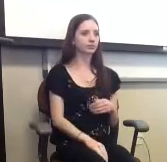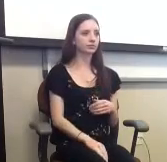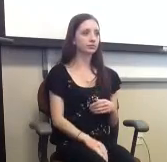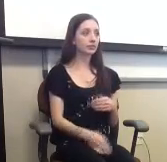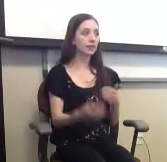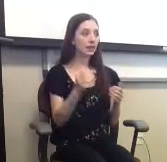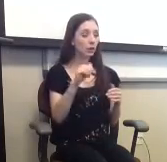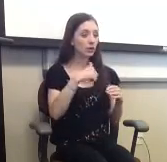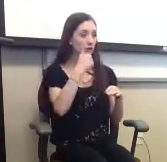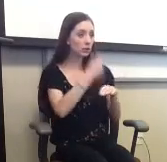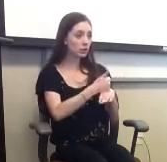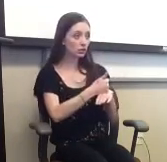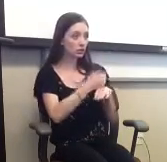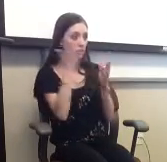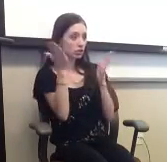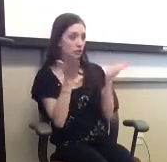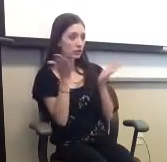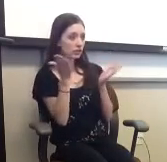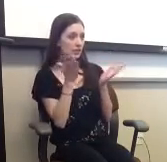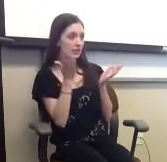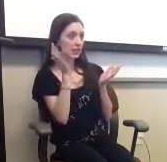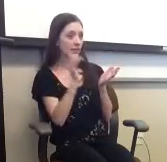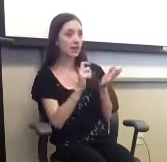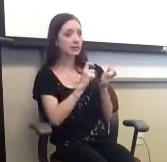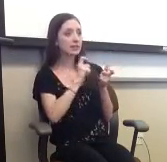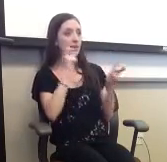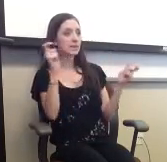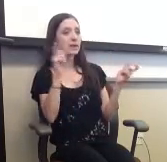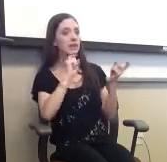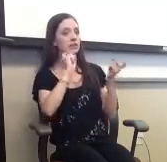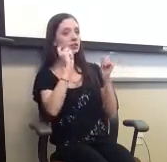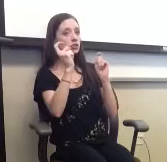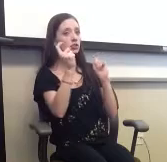services? That's our biggest change is don't keep copies of prescriptions.